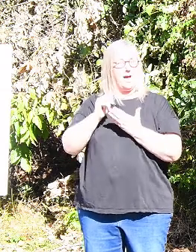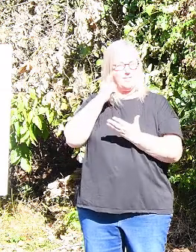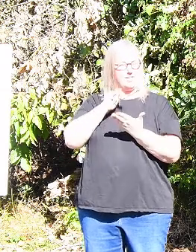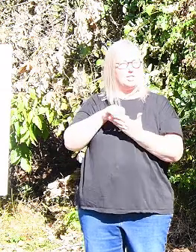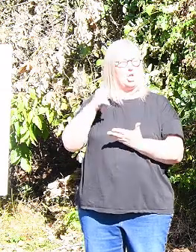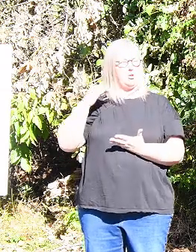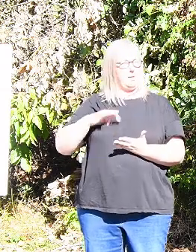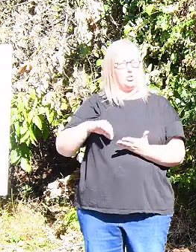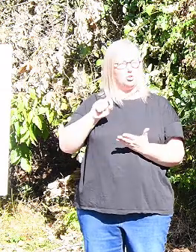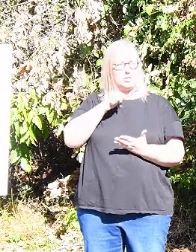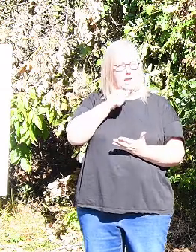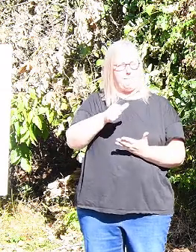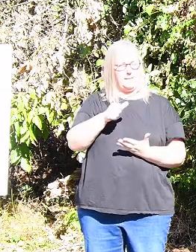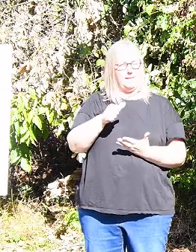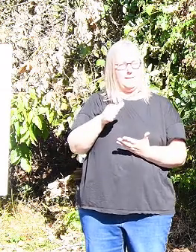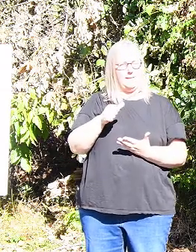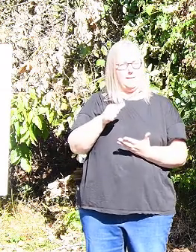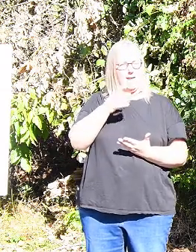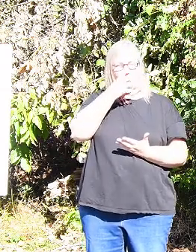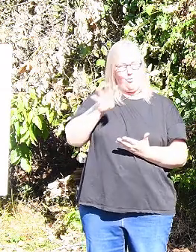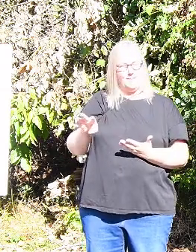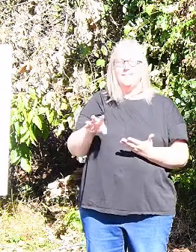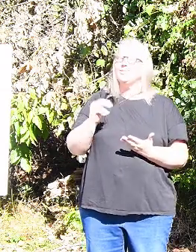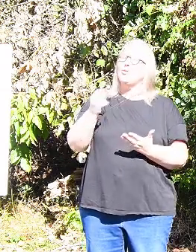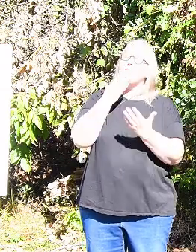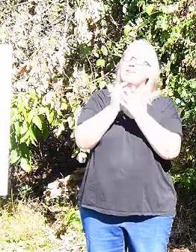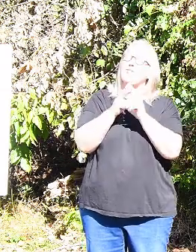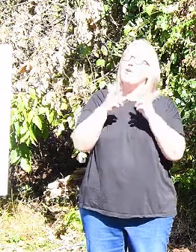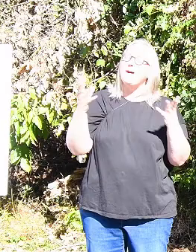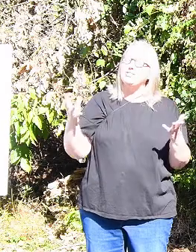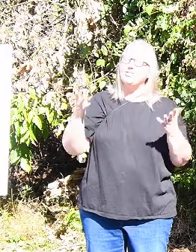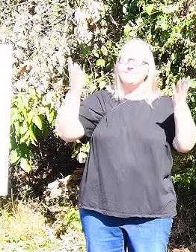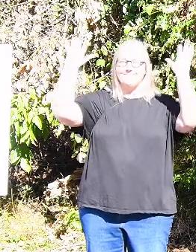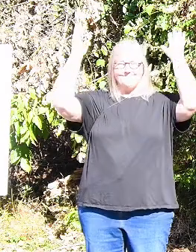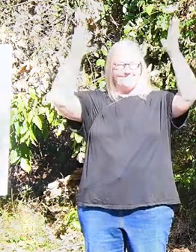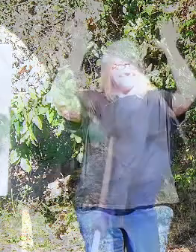that shouldn't go without stating. So thank you very much.